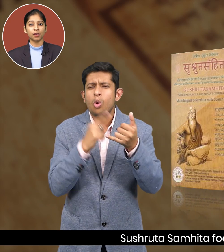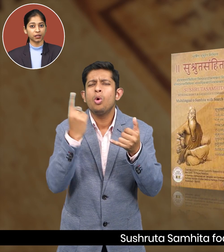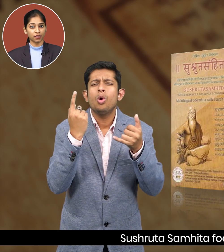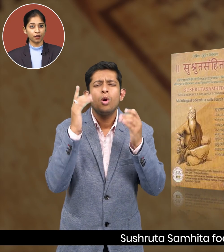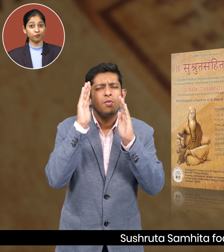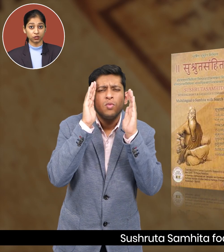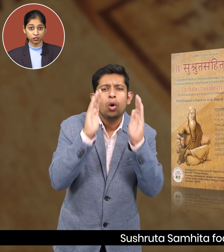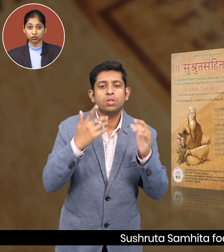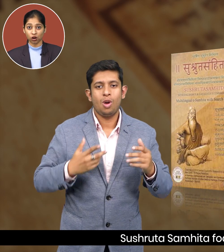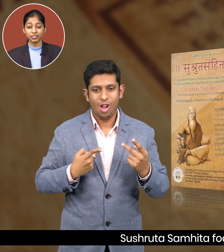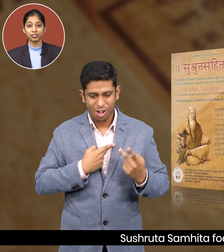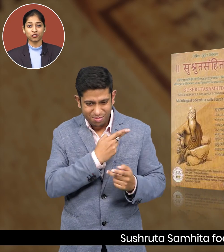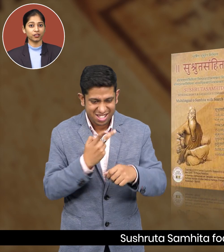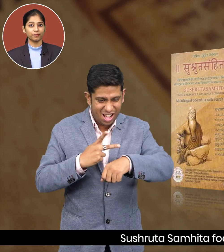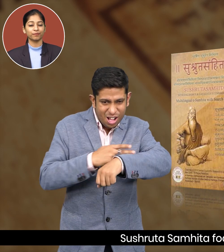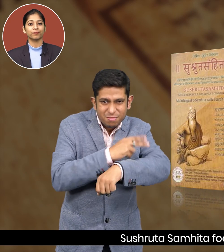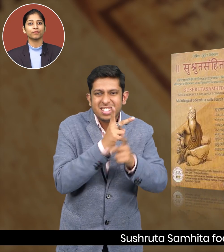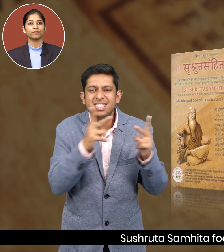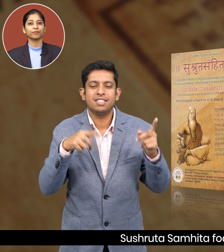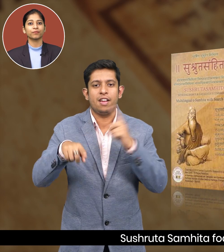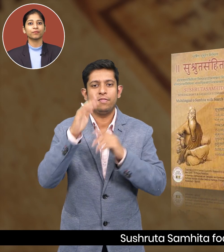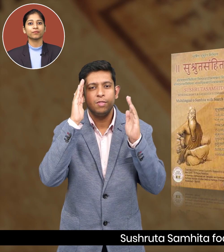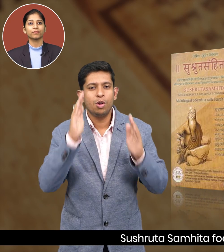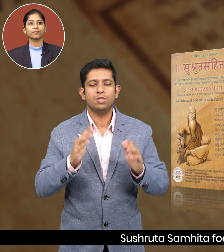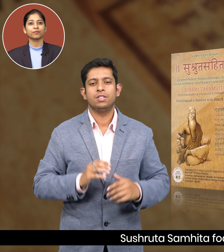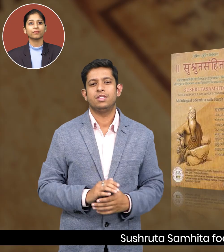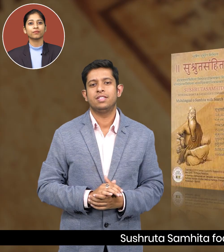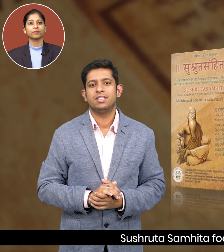Sushruta Samhita focuses on surgery.